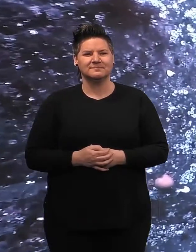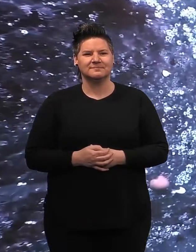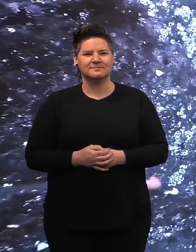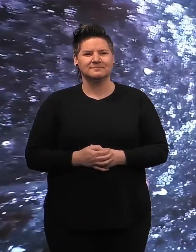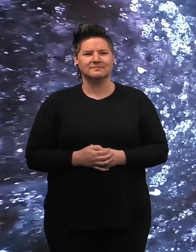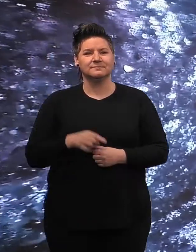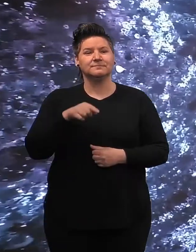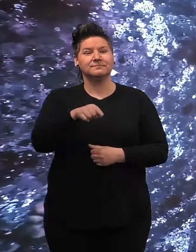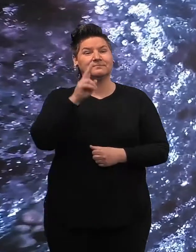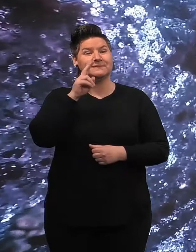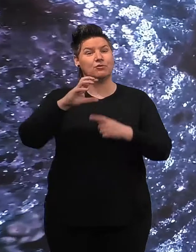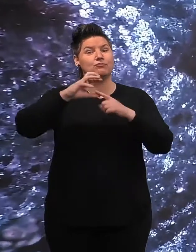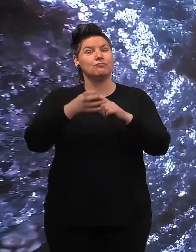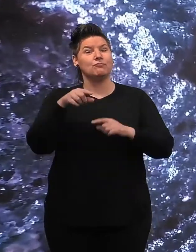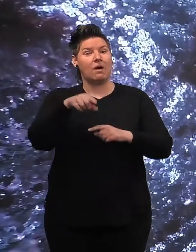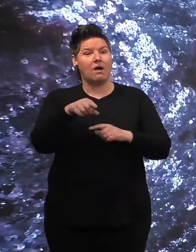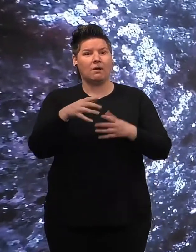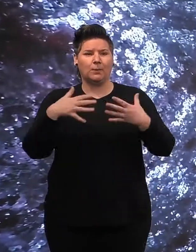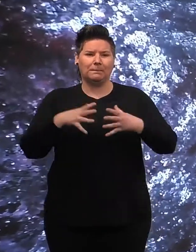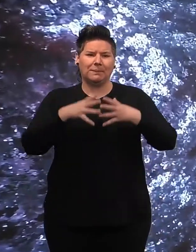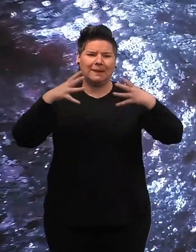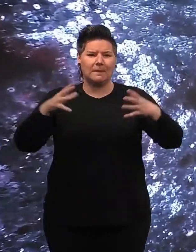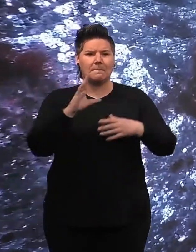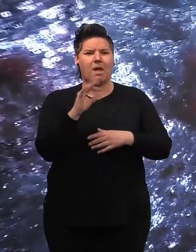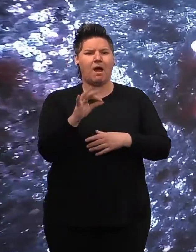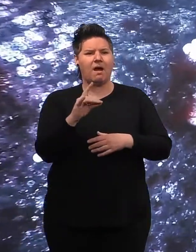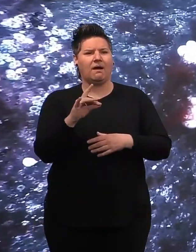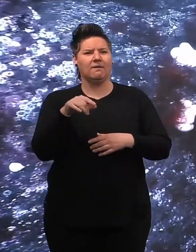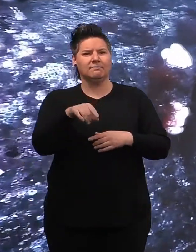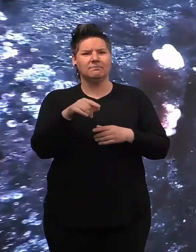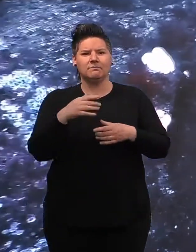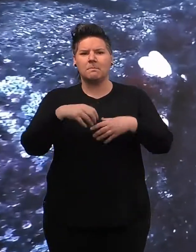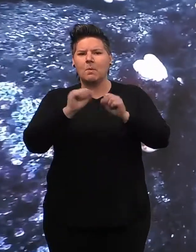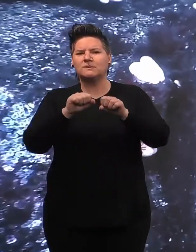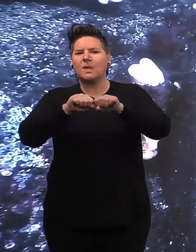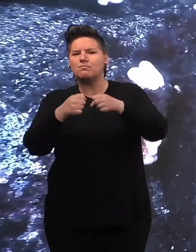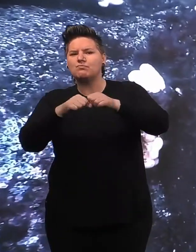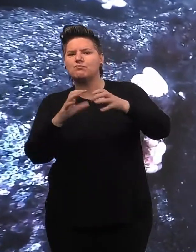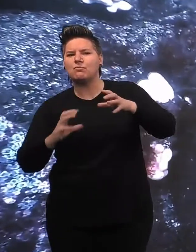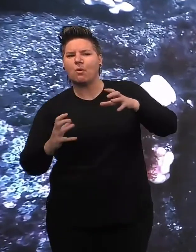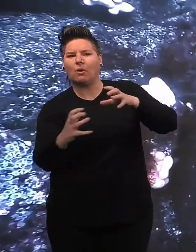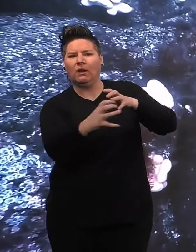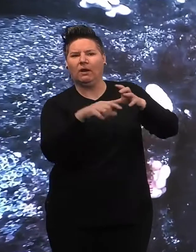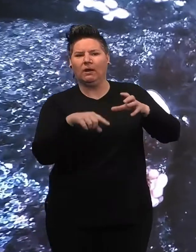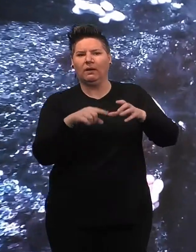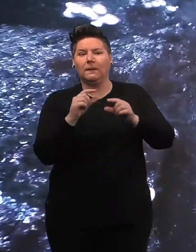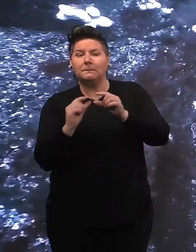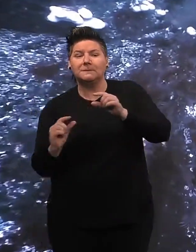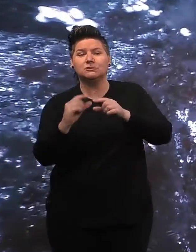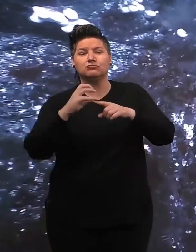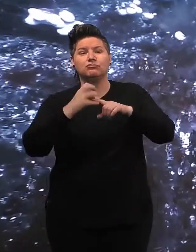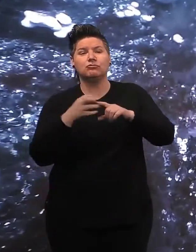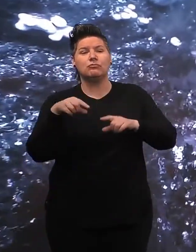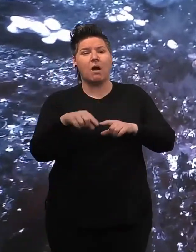Here you can see the rock is made up of great big blocks, which are mostly actually broken off pieces of rock rather